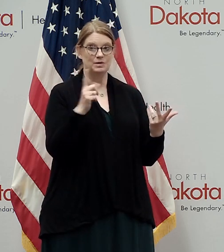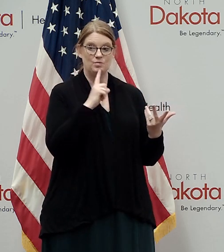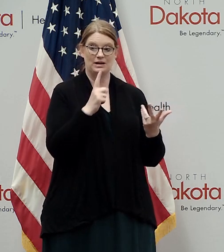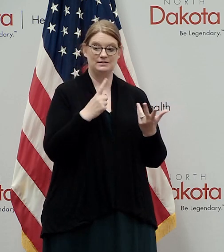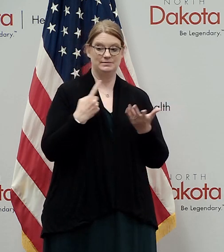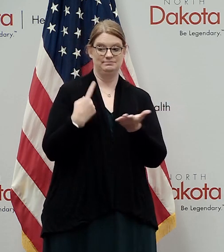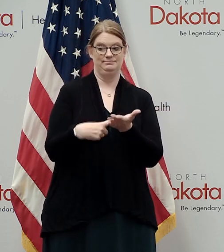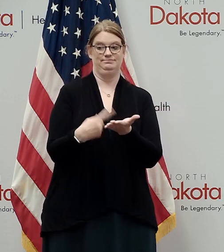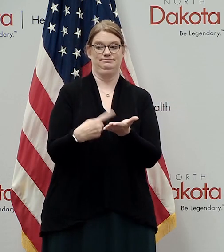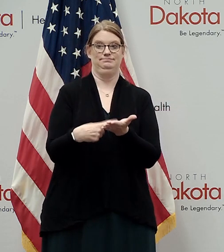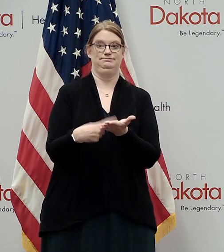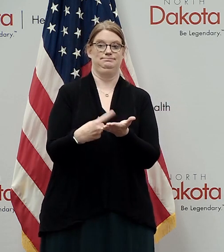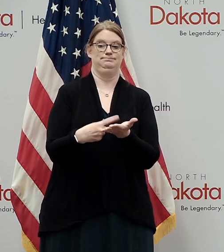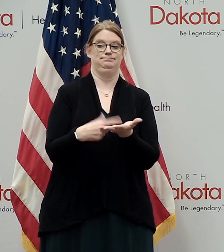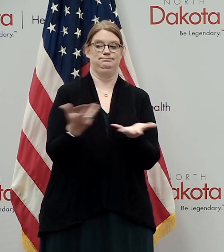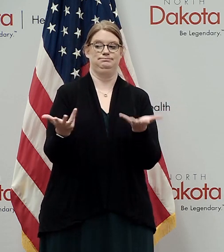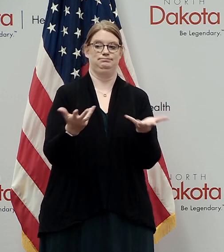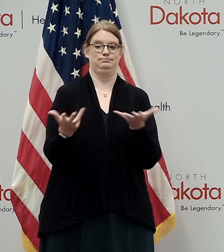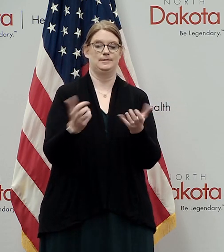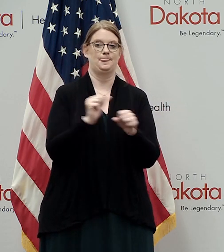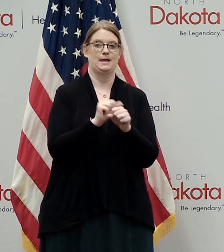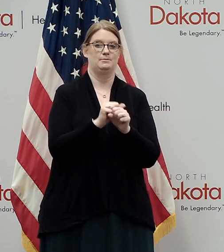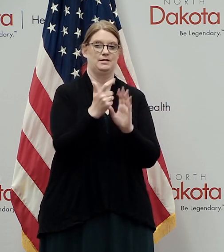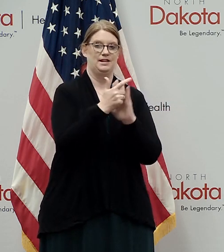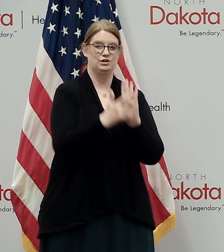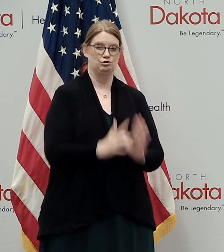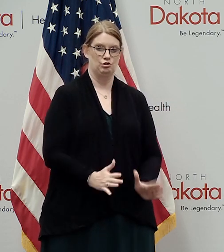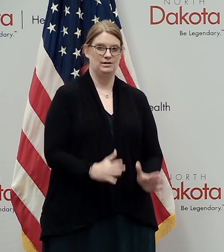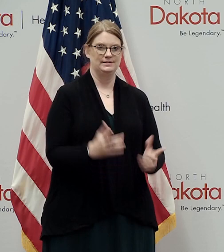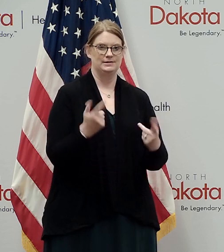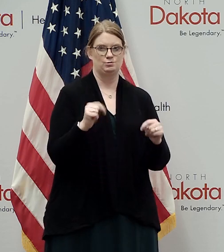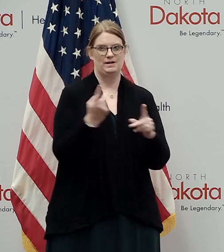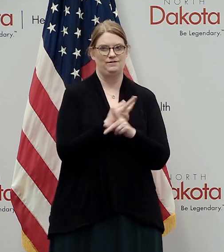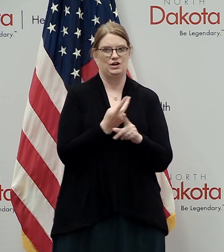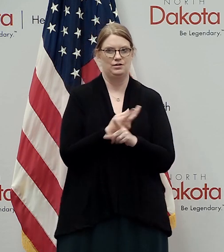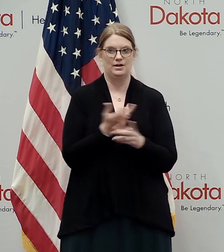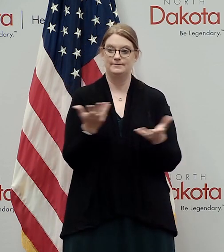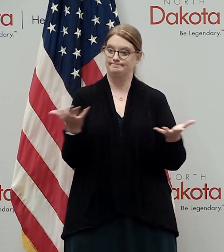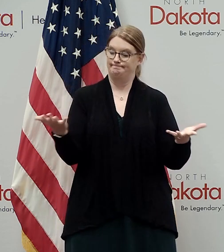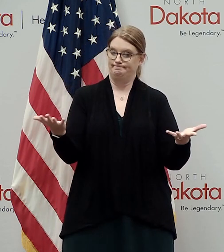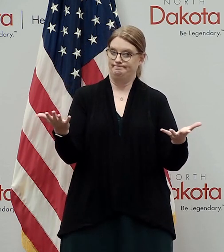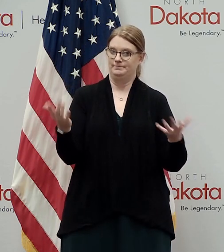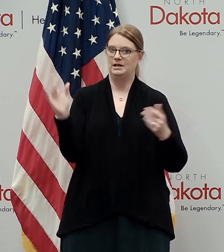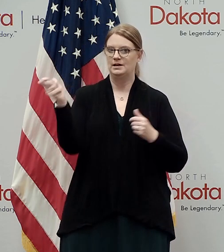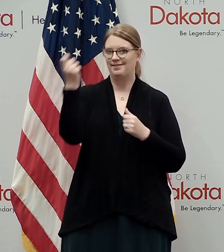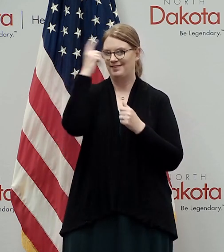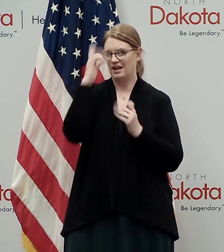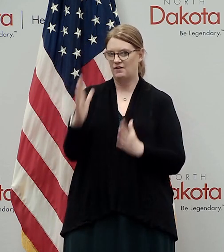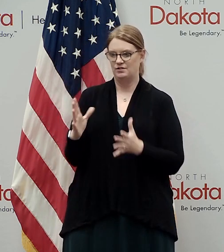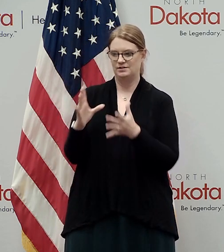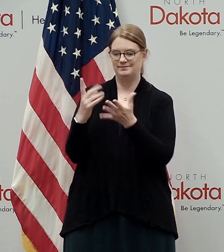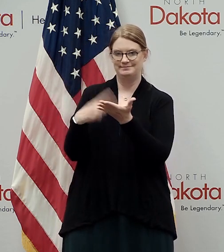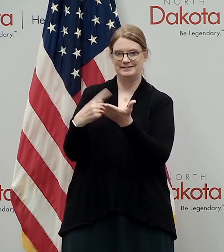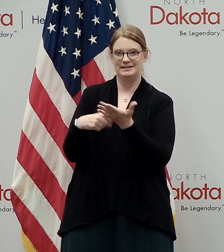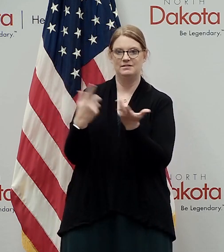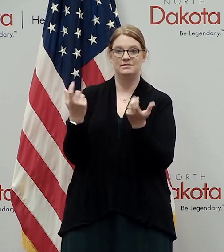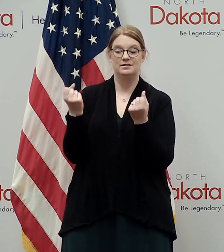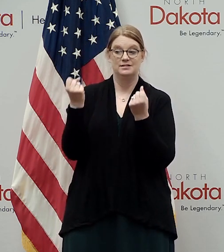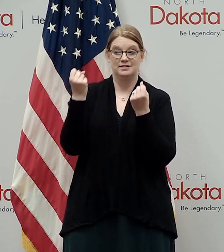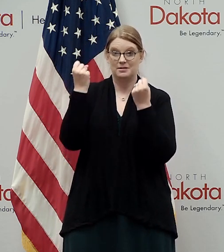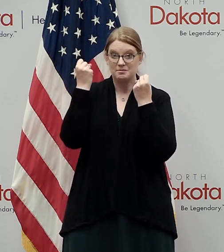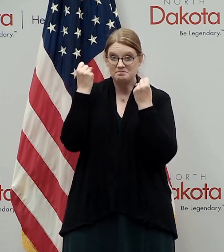bantering back and forth or working with our attorneys as we try to navigate those. The governor talked about dozens and dozens